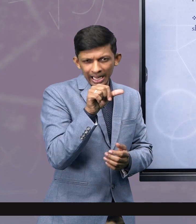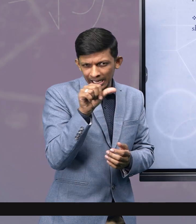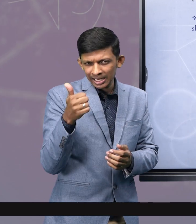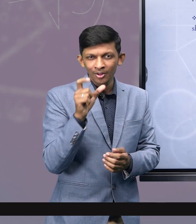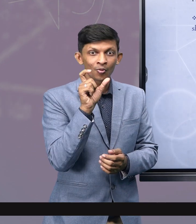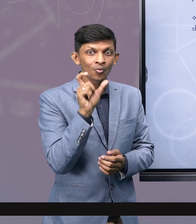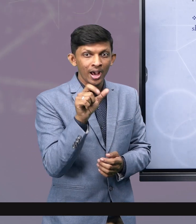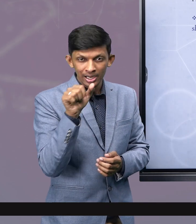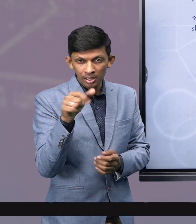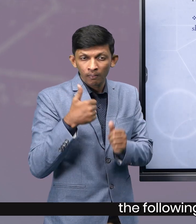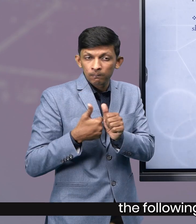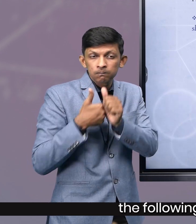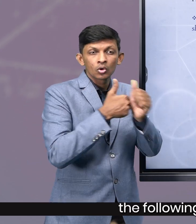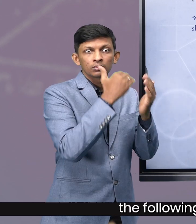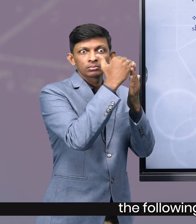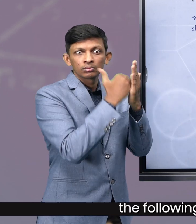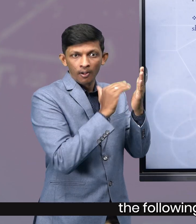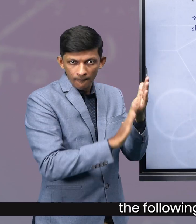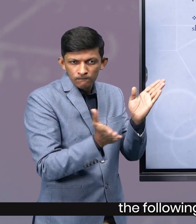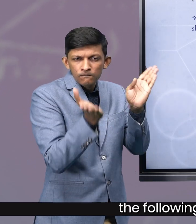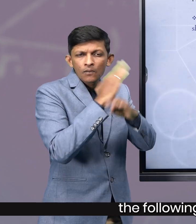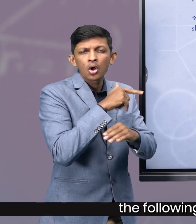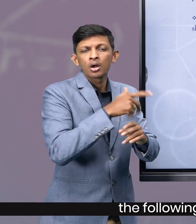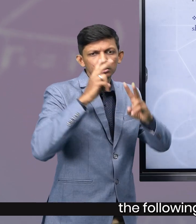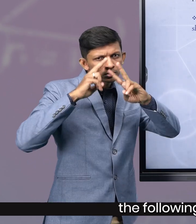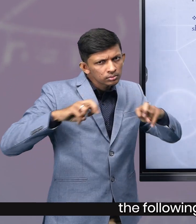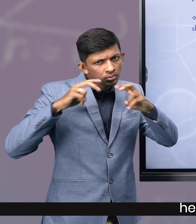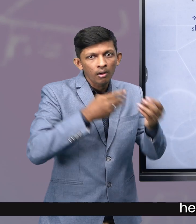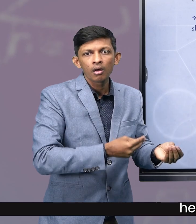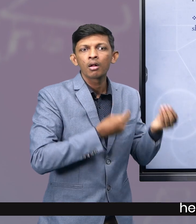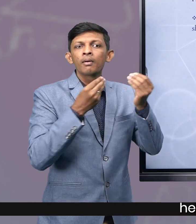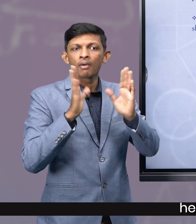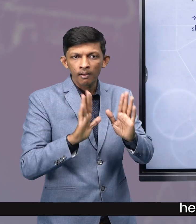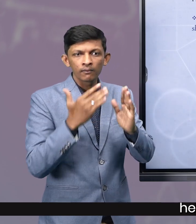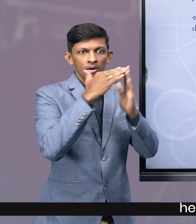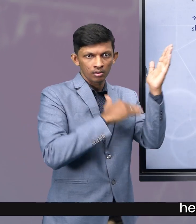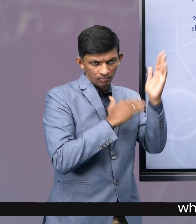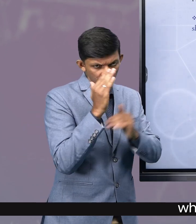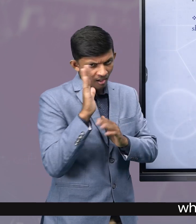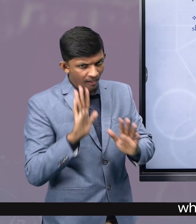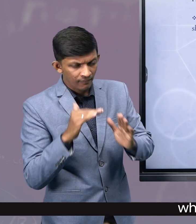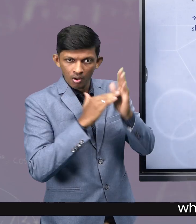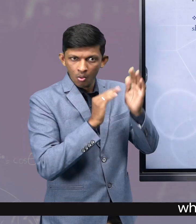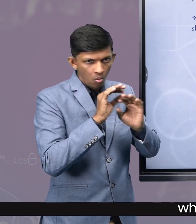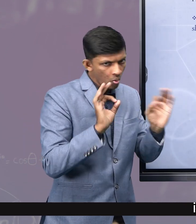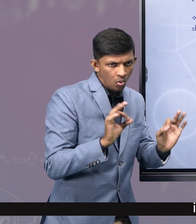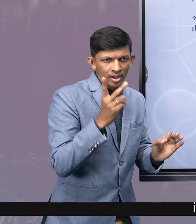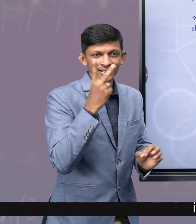In other words, the following characteristics of a polygon help us to easily check whether a given shape is a